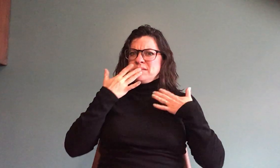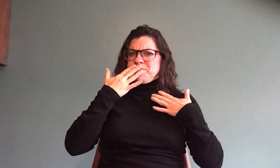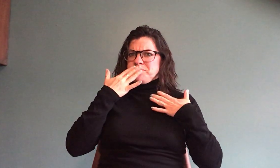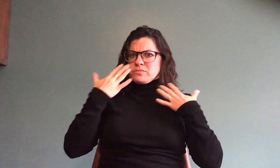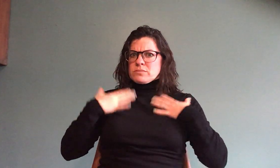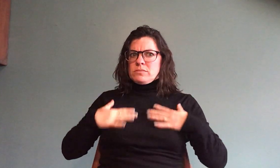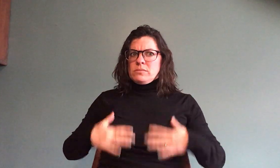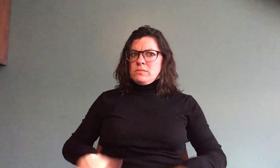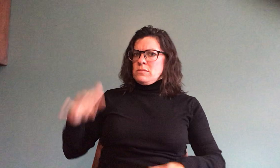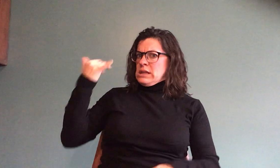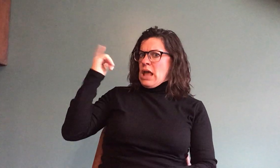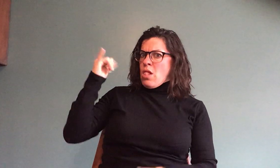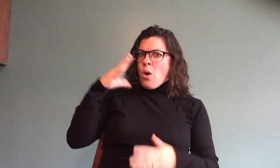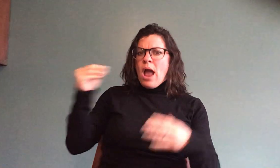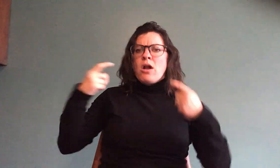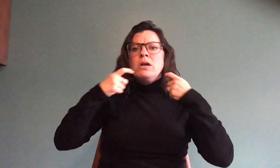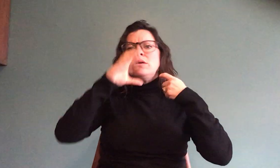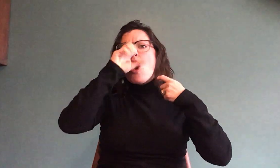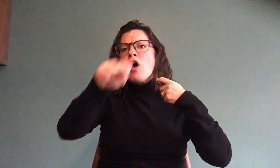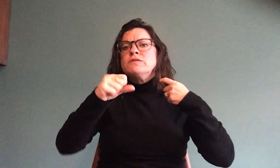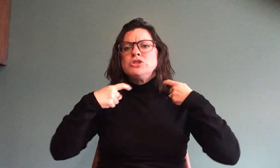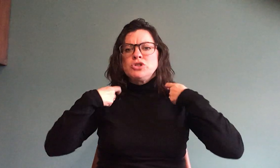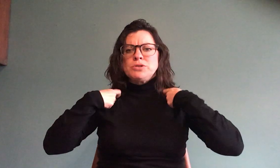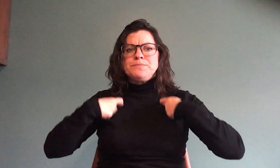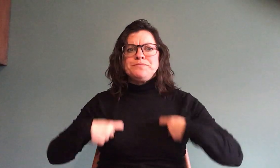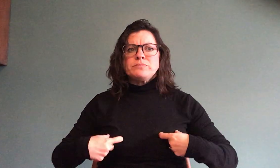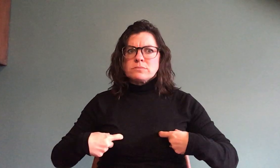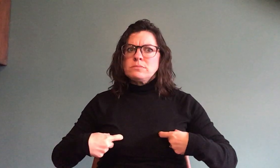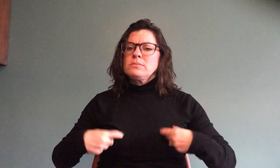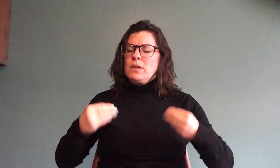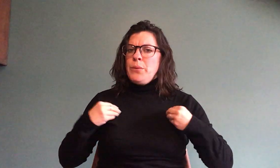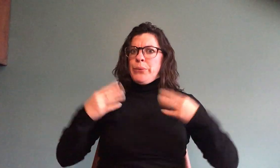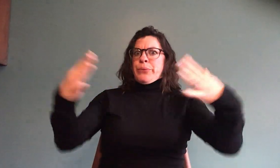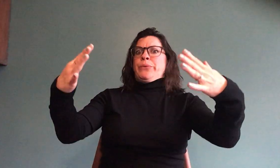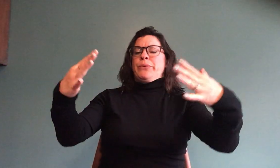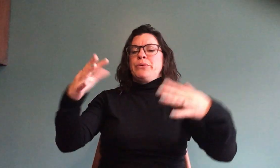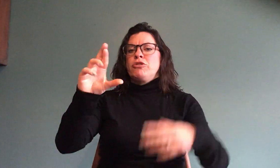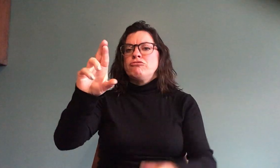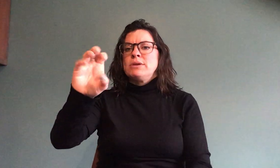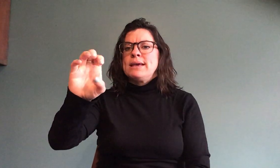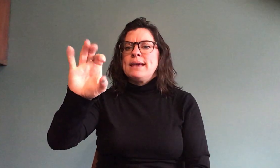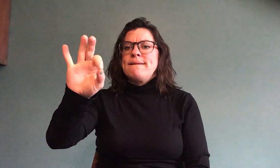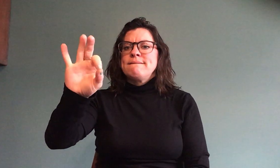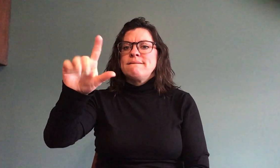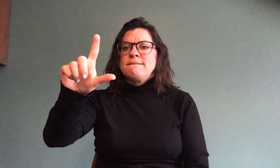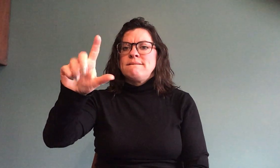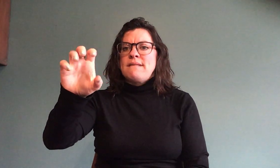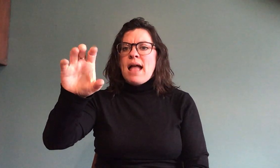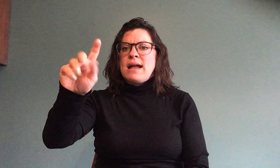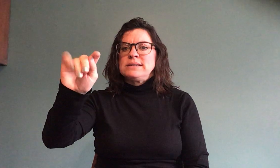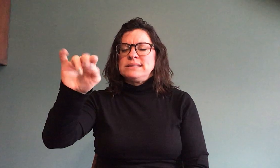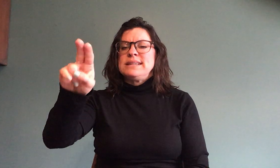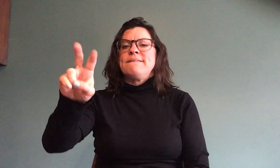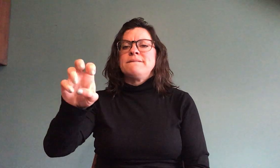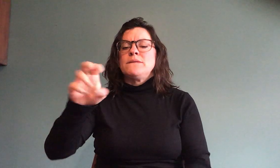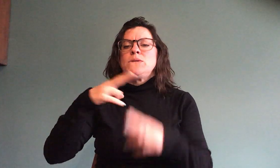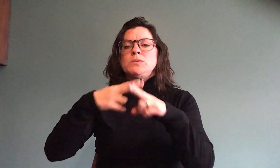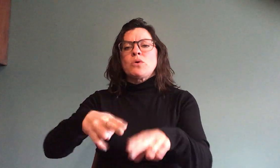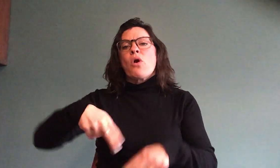Okay. And the A dark. lot of job sites anymore make you wear these things. Okay. Those of you that